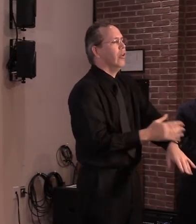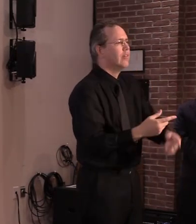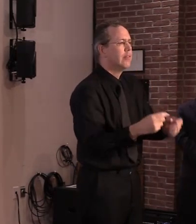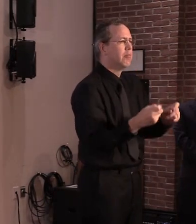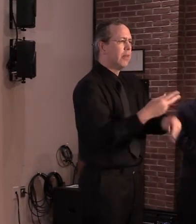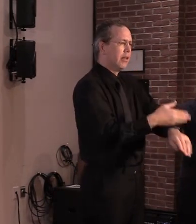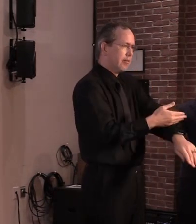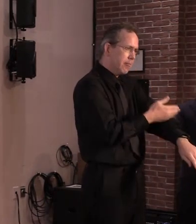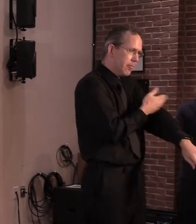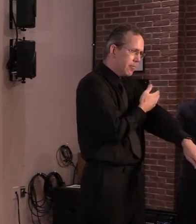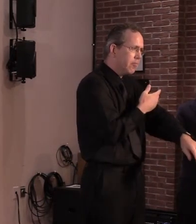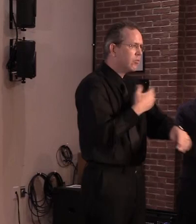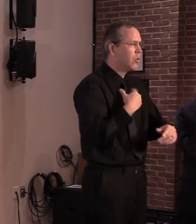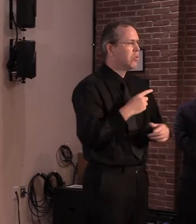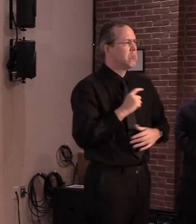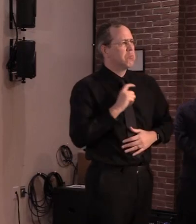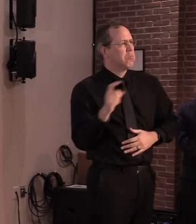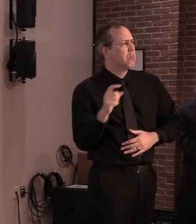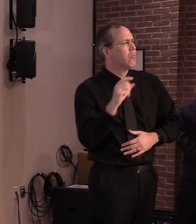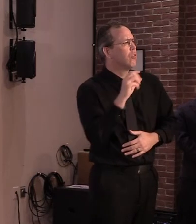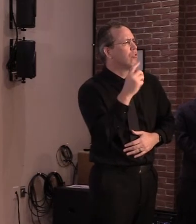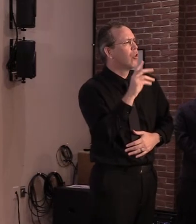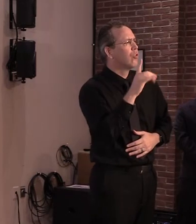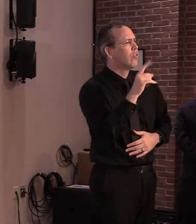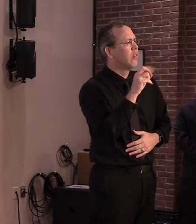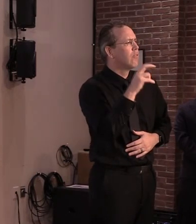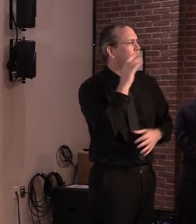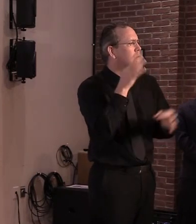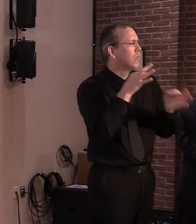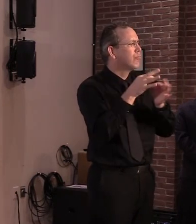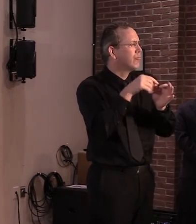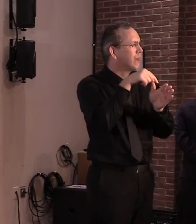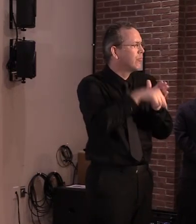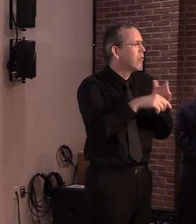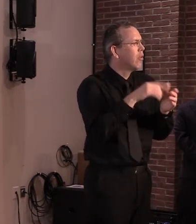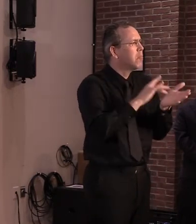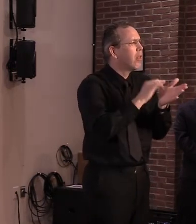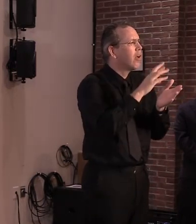details on the next phase of healthcare openings. Dr. Levine.